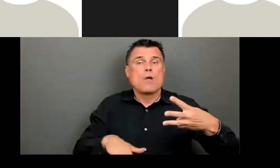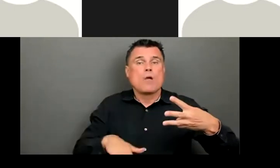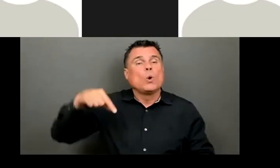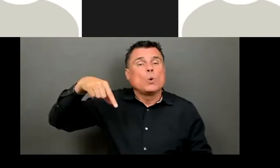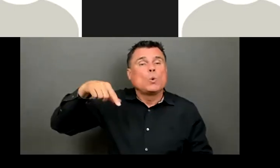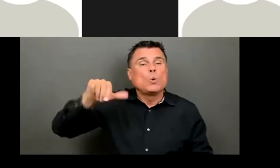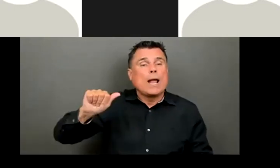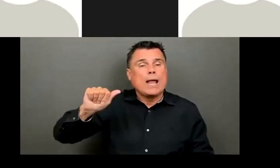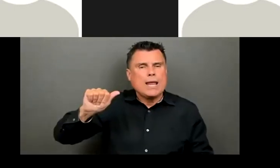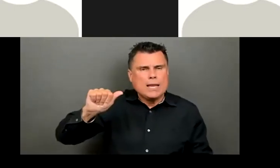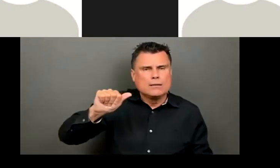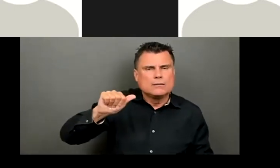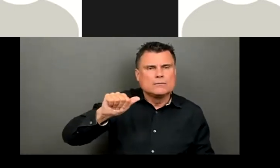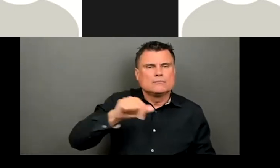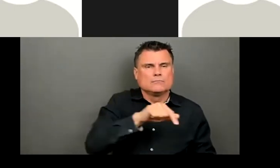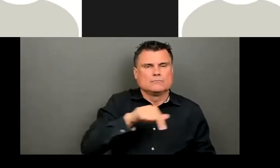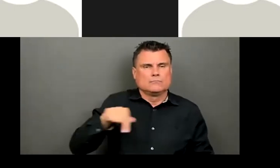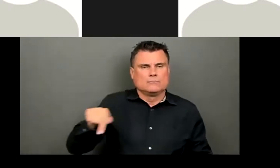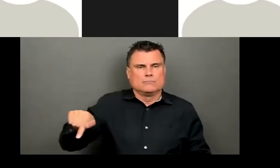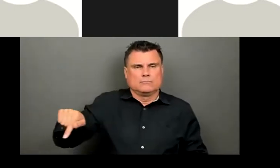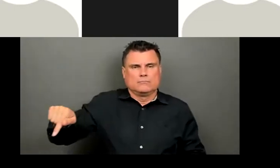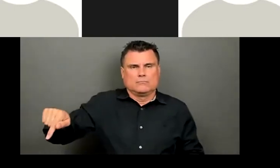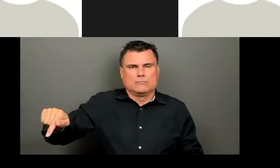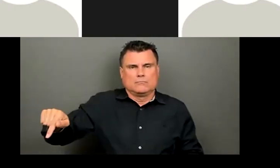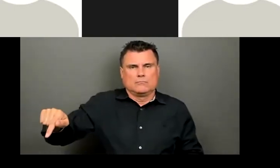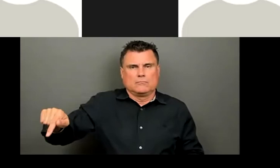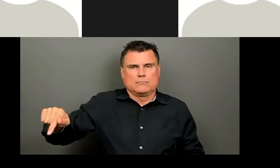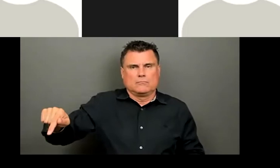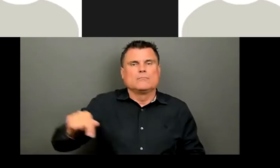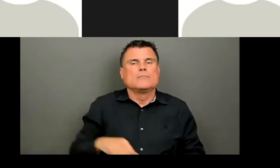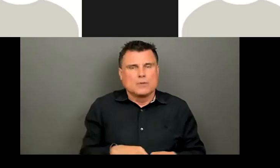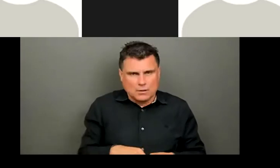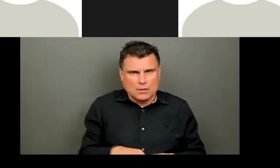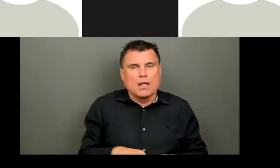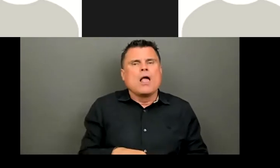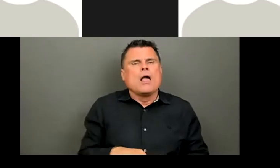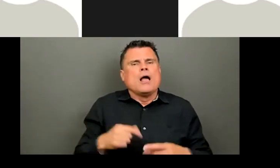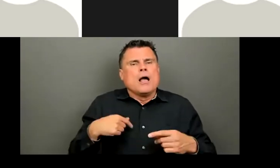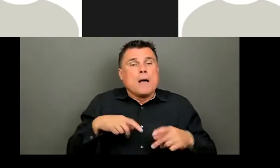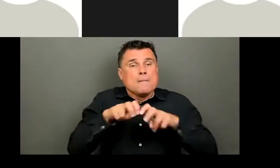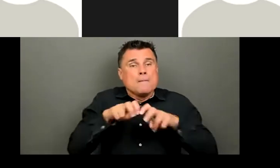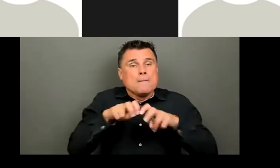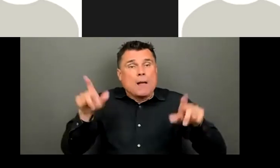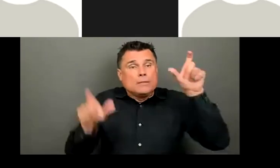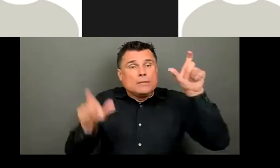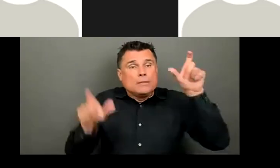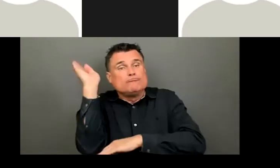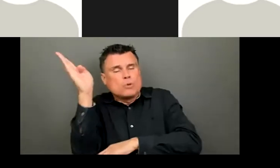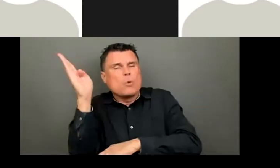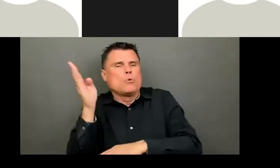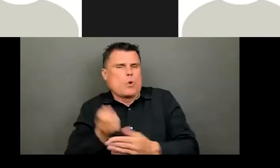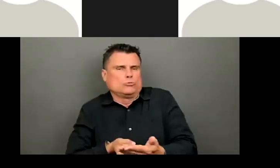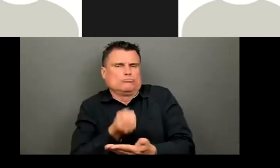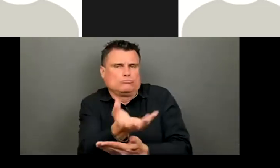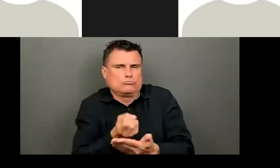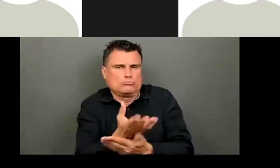panel members have been busy responding to many of the questions. However, we have two questions